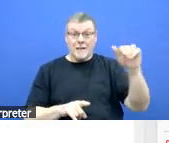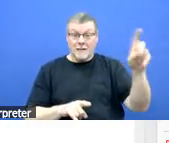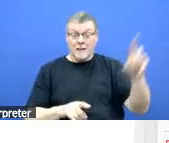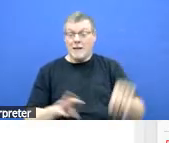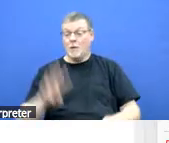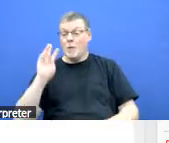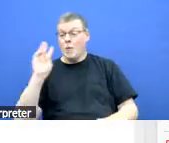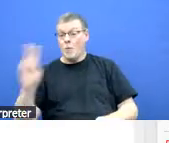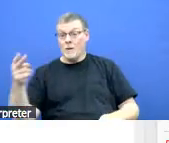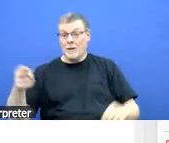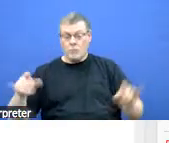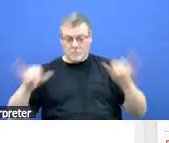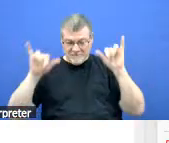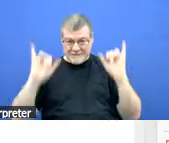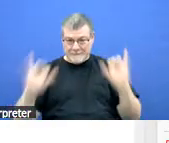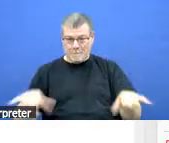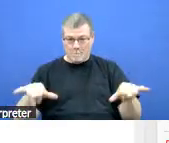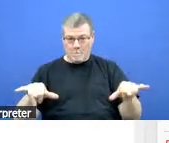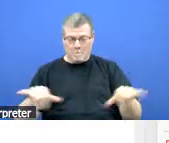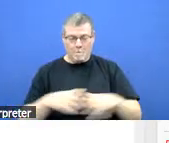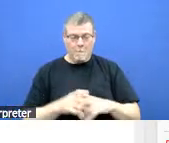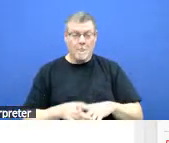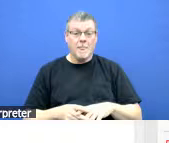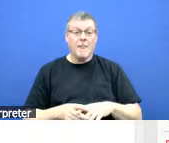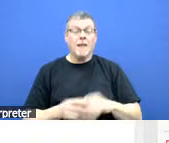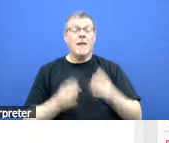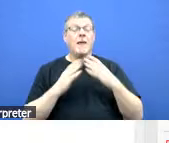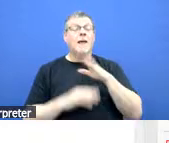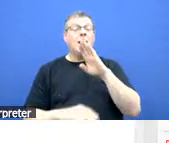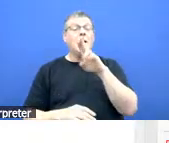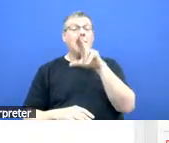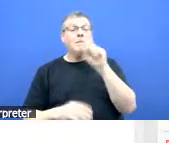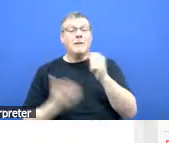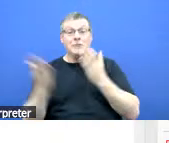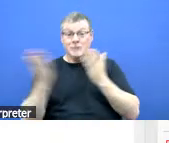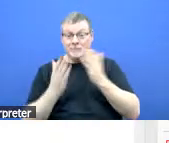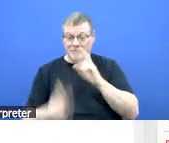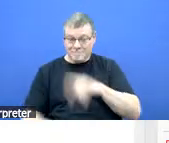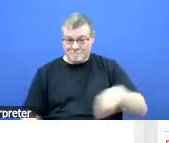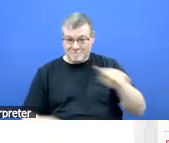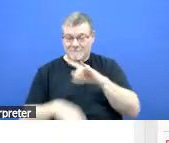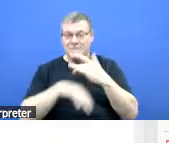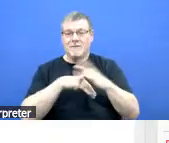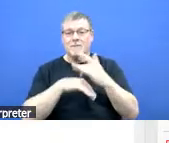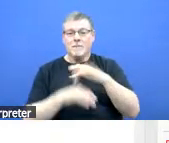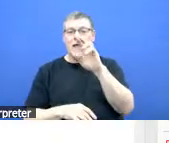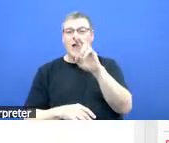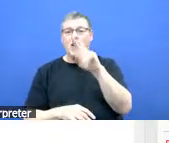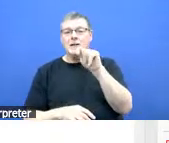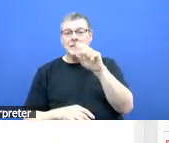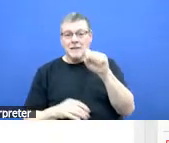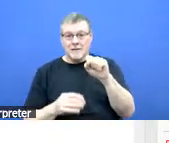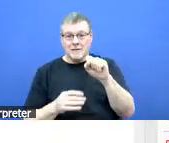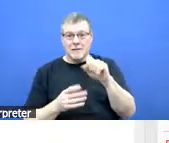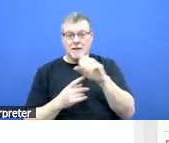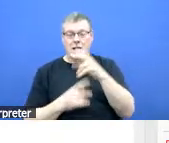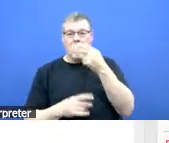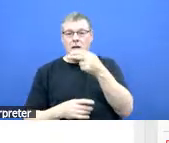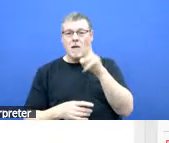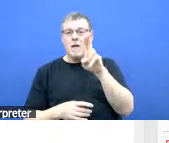be maintained. Public transit is available on the property. There is an RTS